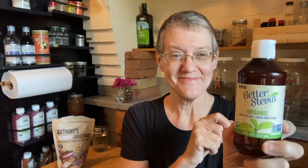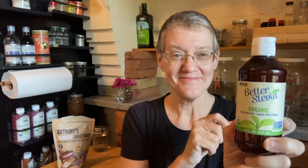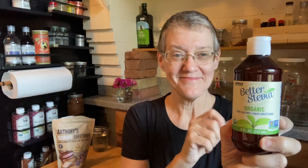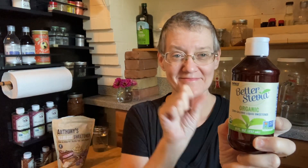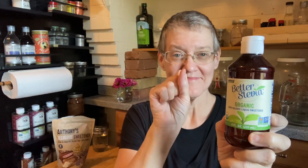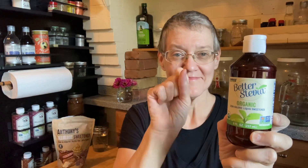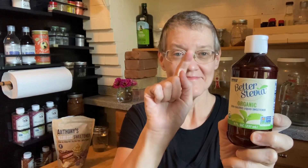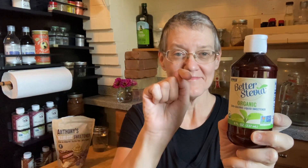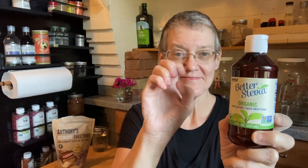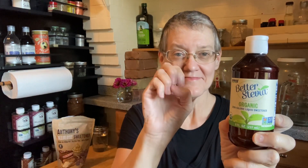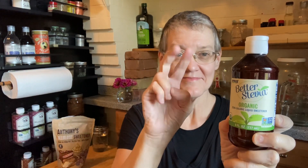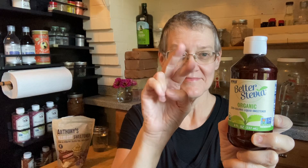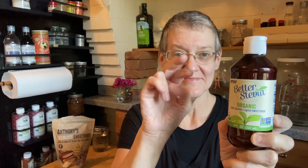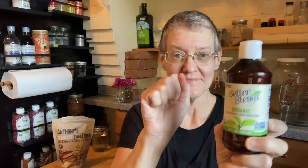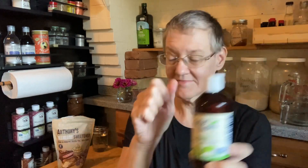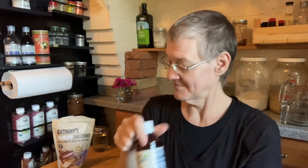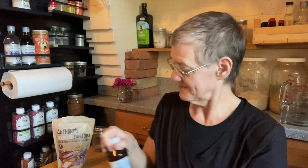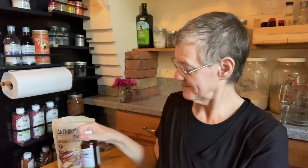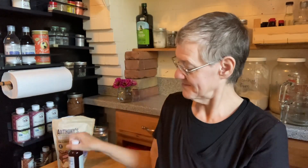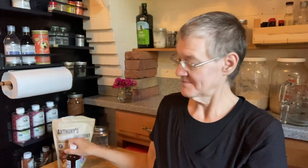liquid stevia.